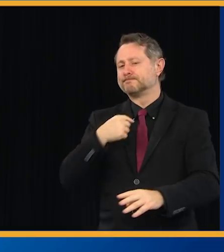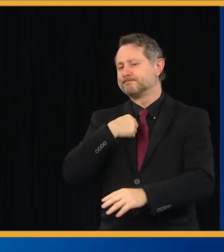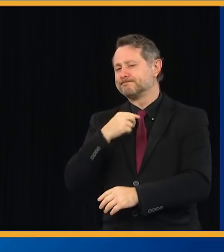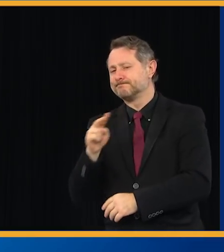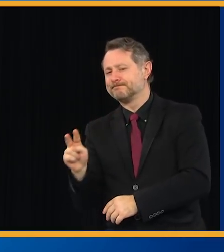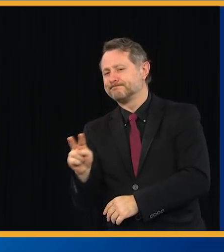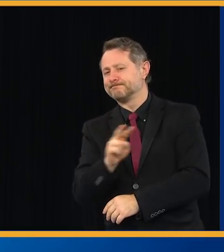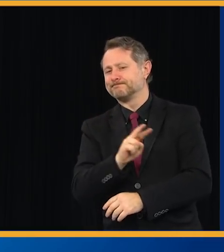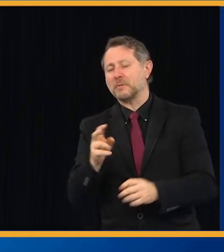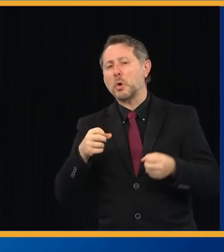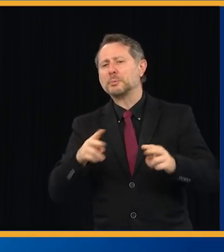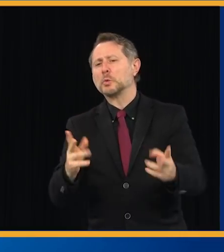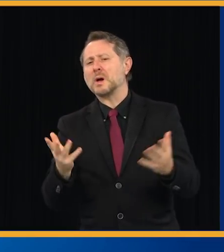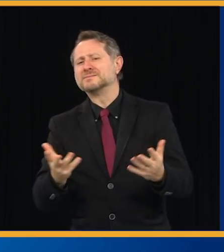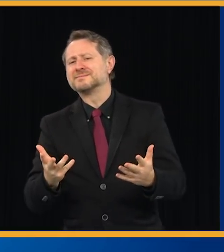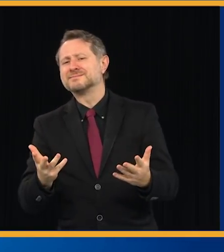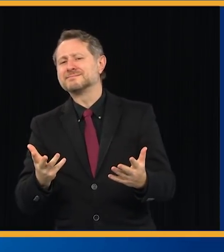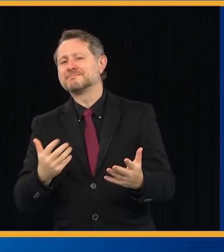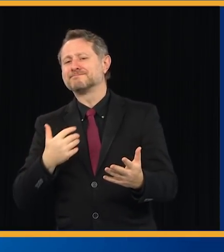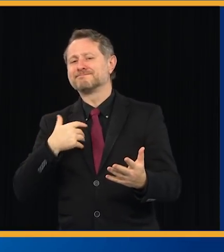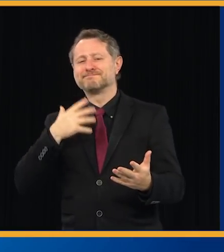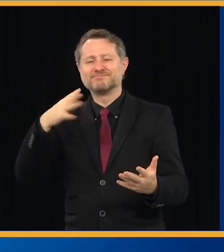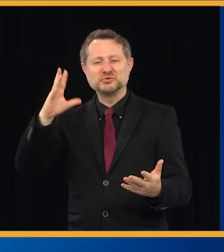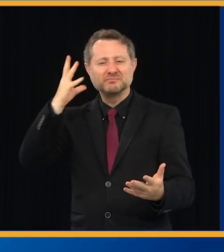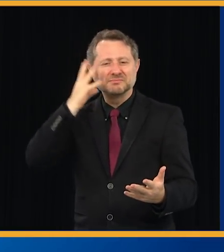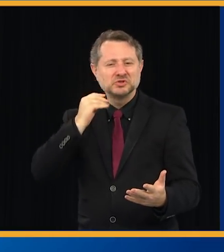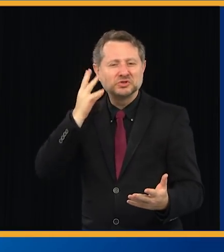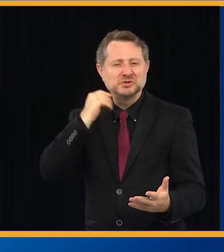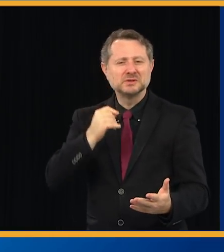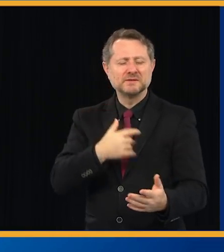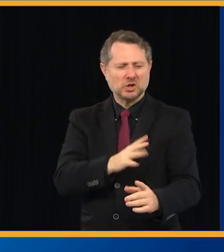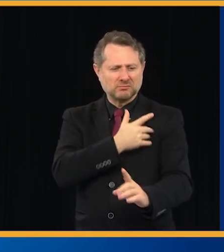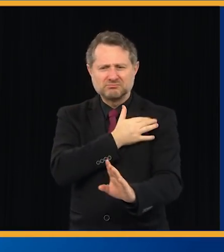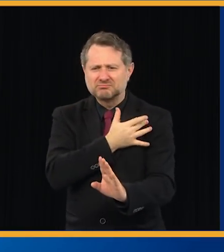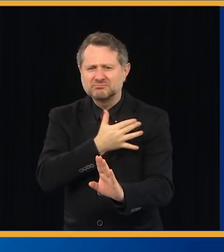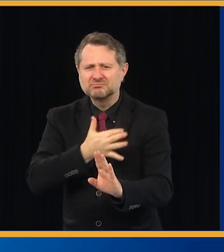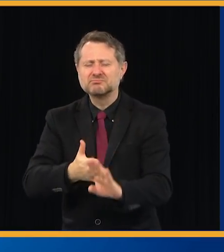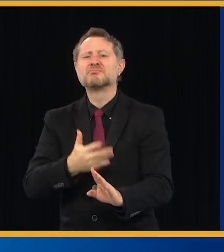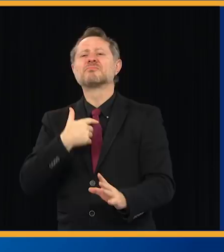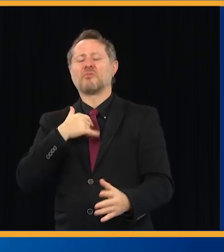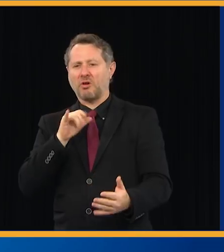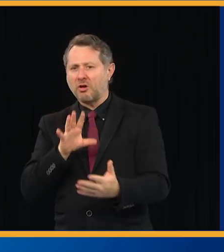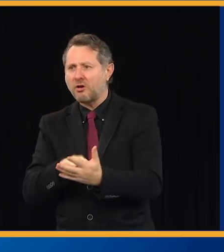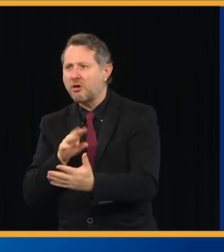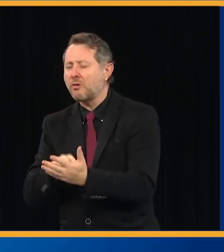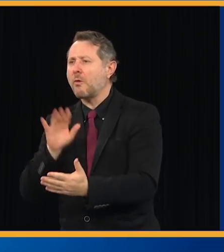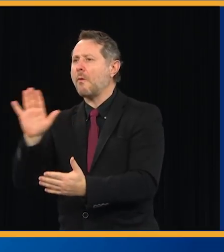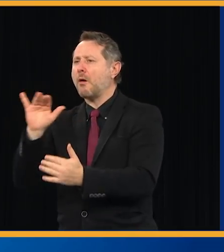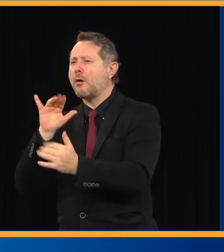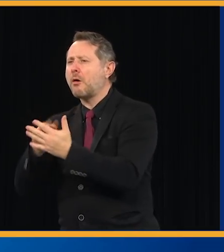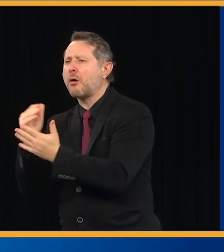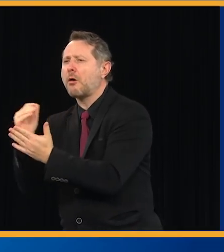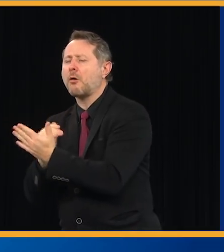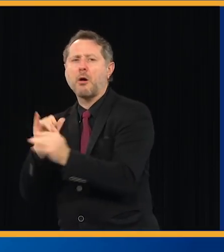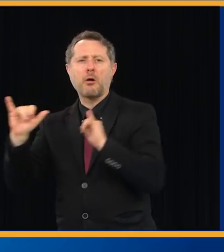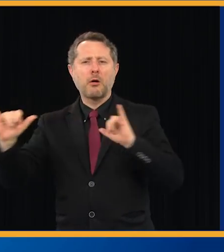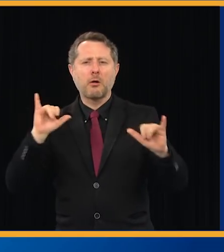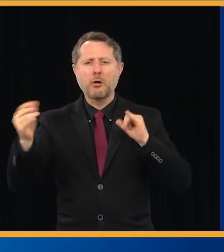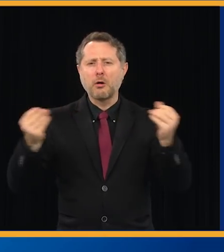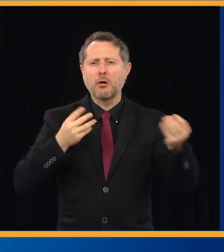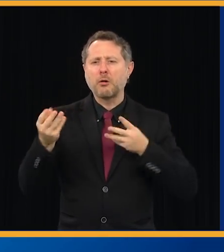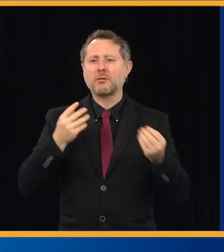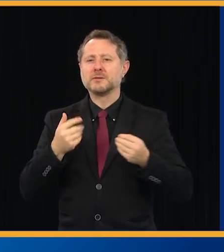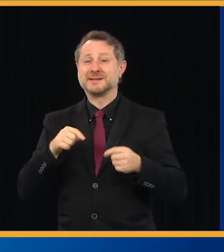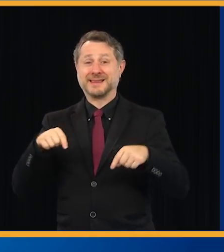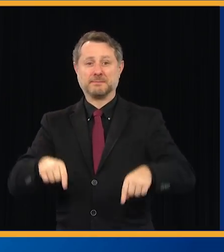went all through this. Let's learn the lessons, and let's take this moment in history